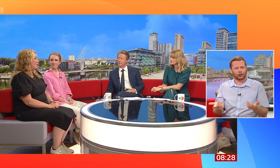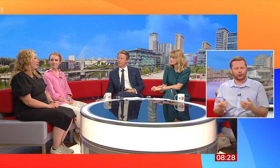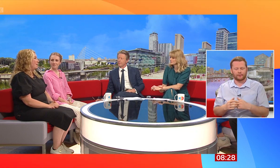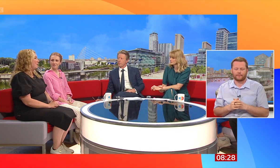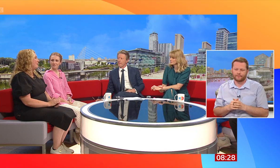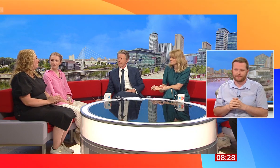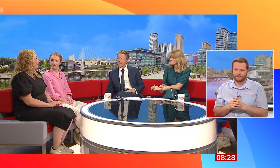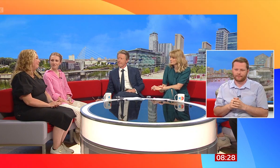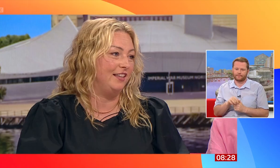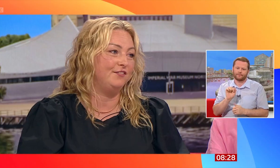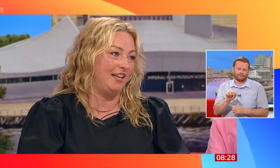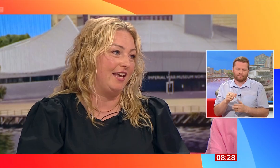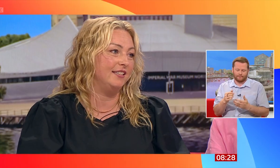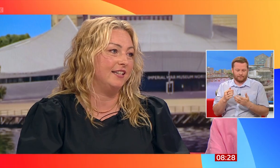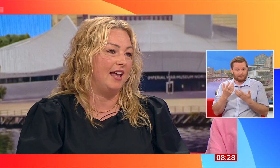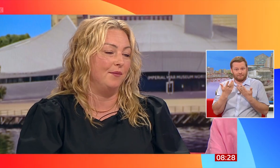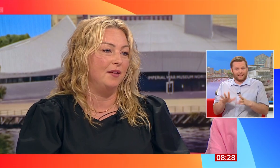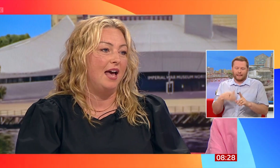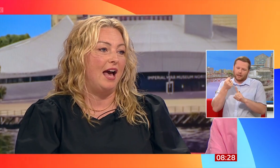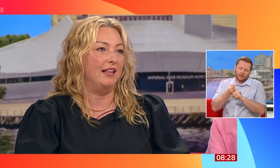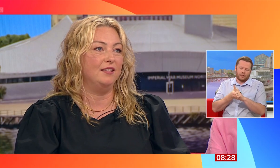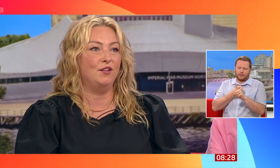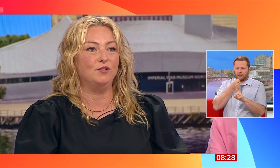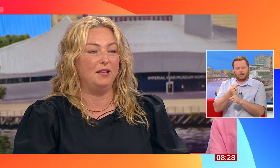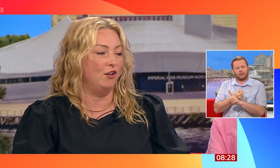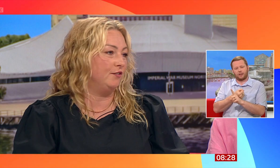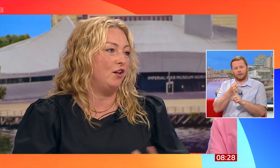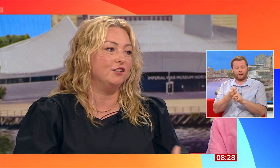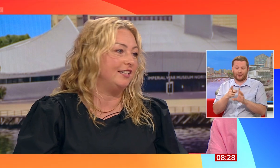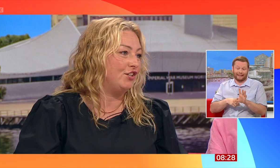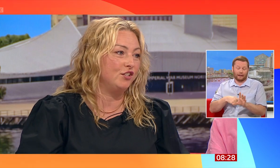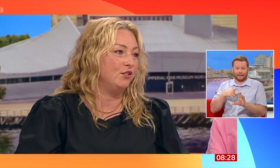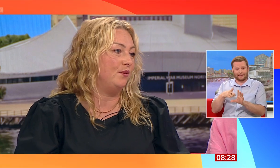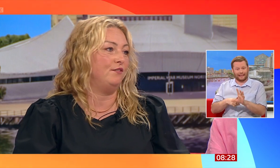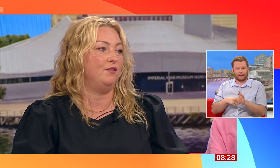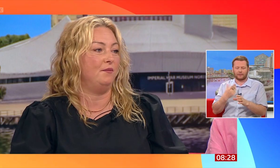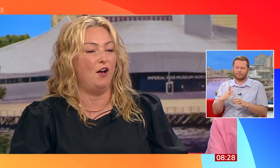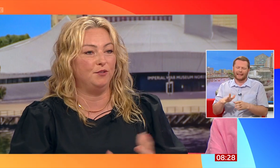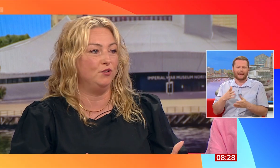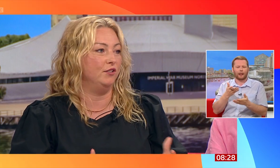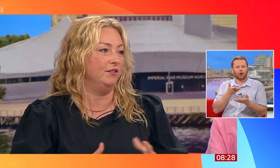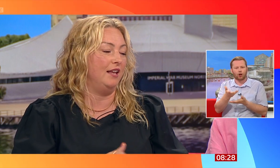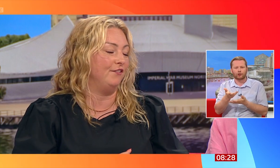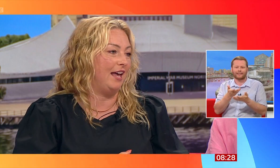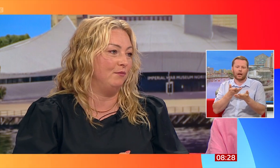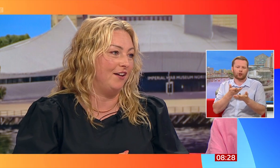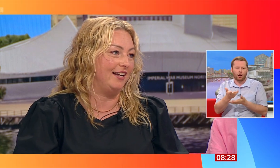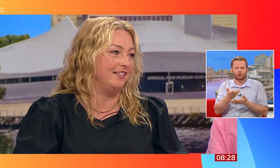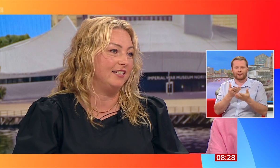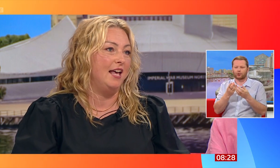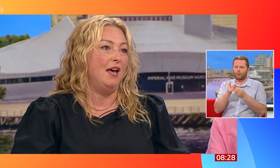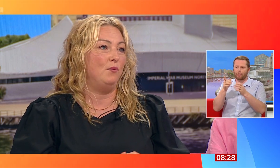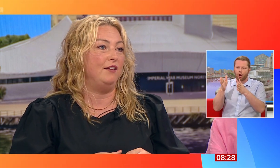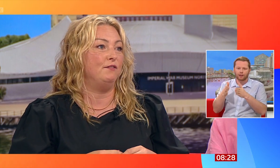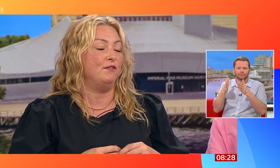change. We've been fighting for this for years, and there's been lots of consultations with hospital and healthcare